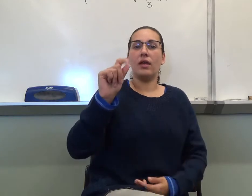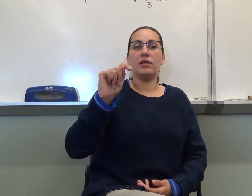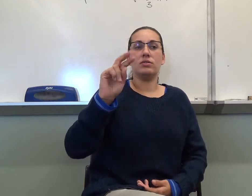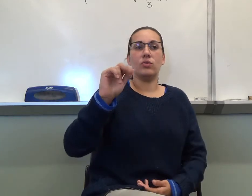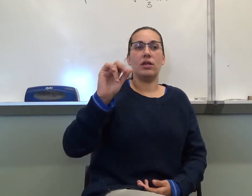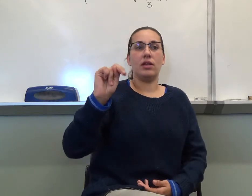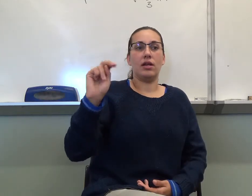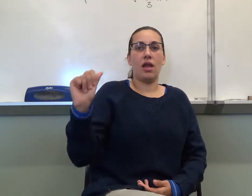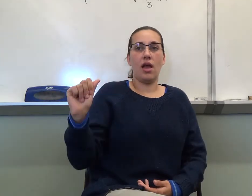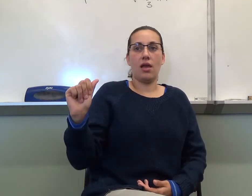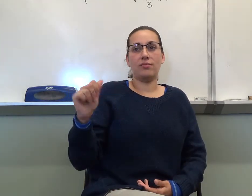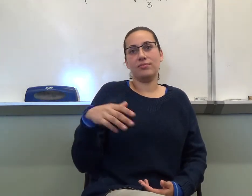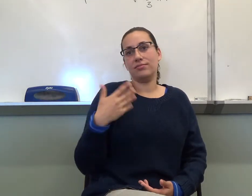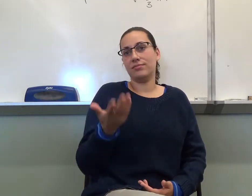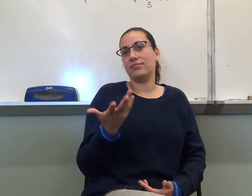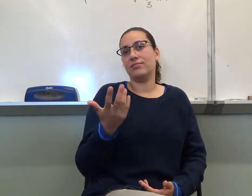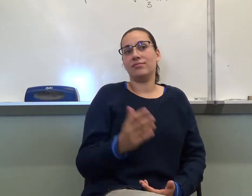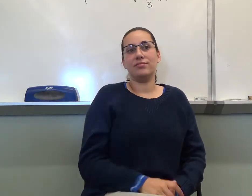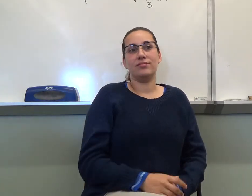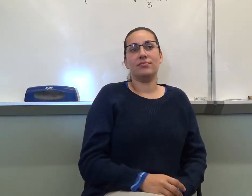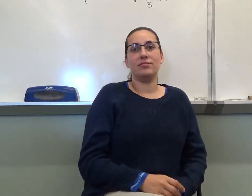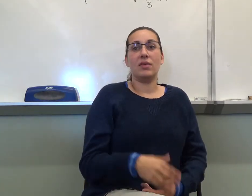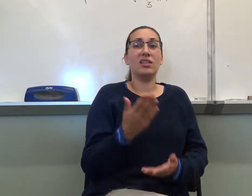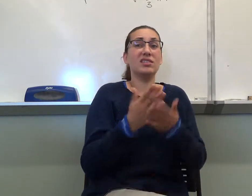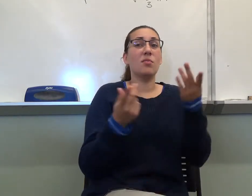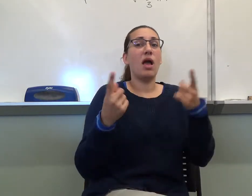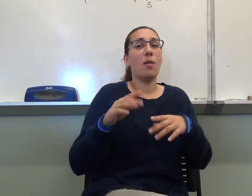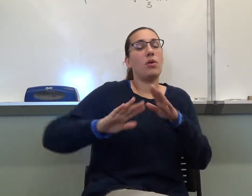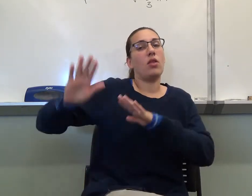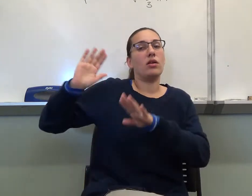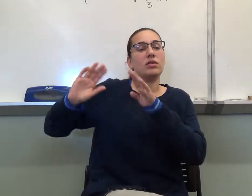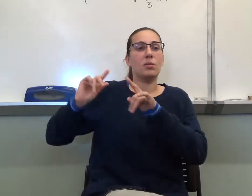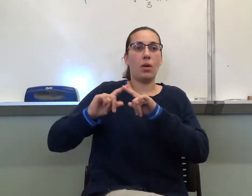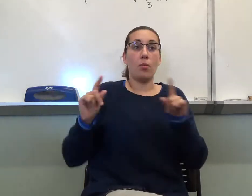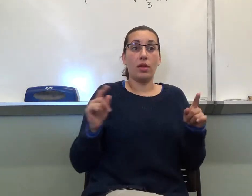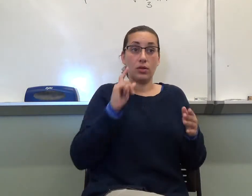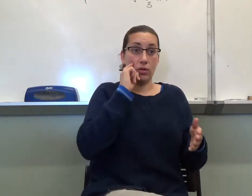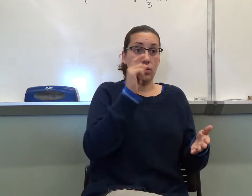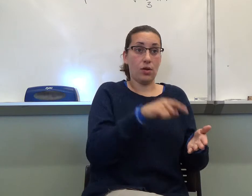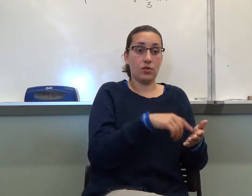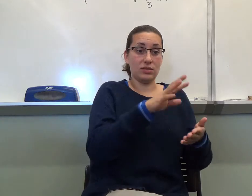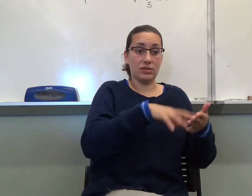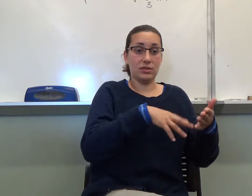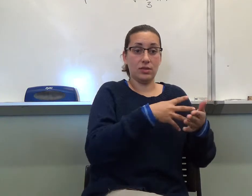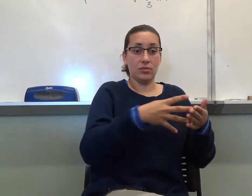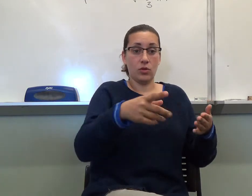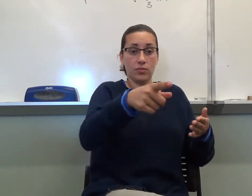Fran, Andrew, and so forth. Some of them a long time ago. But notice, a table is a mini spreadsheet.